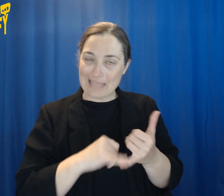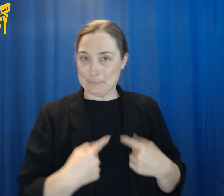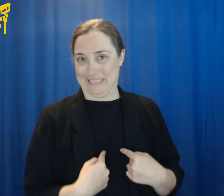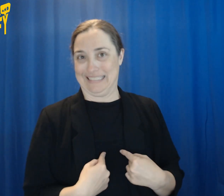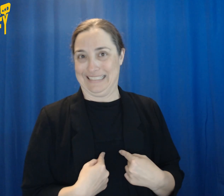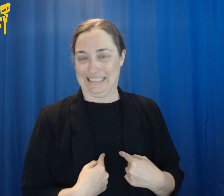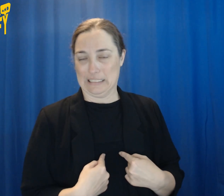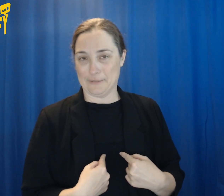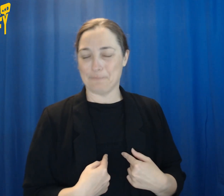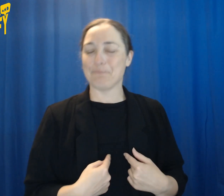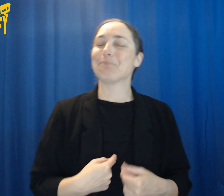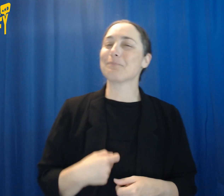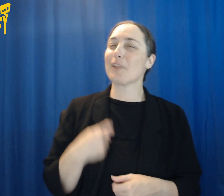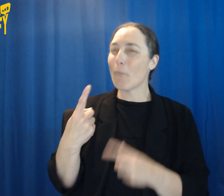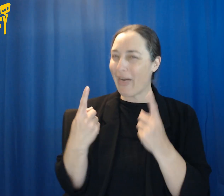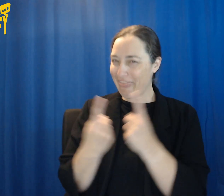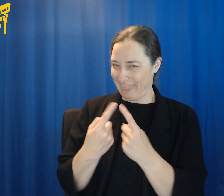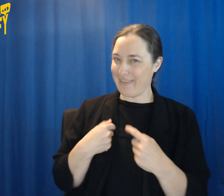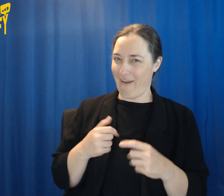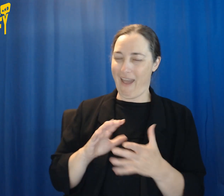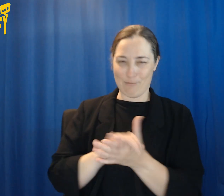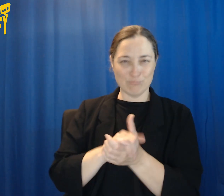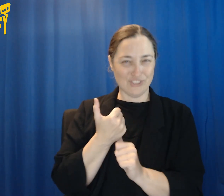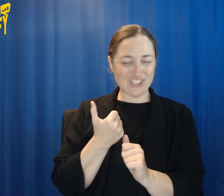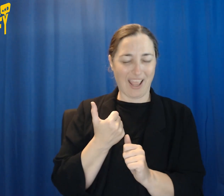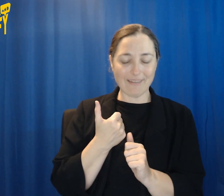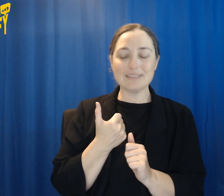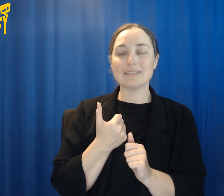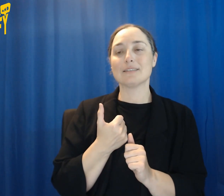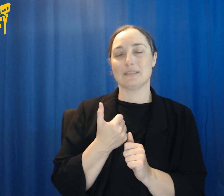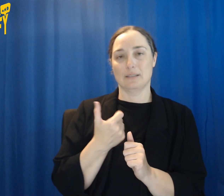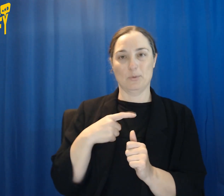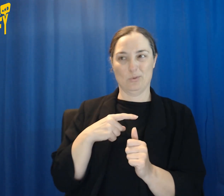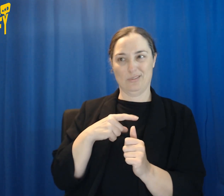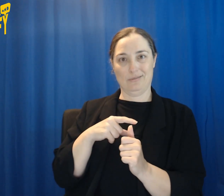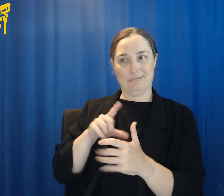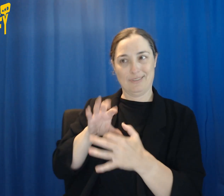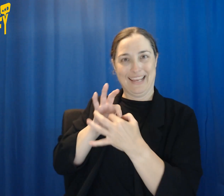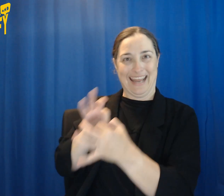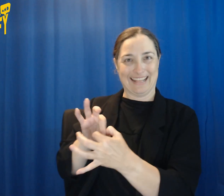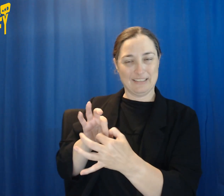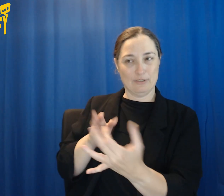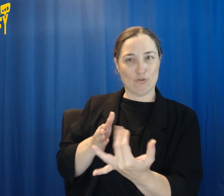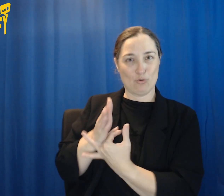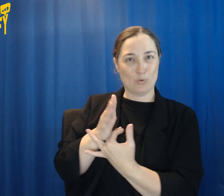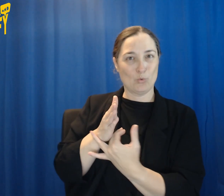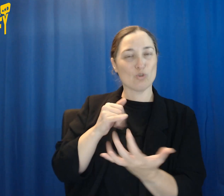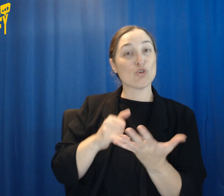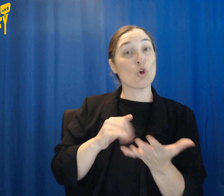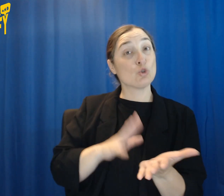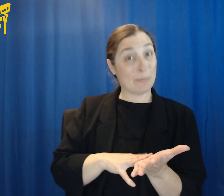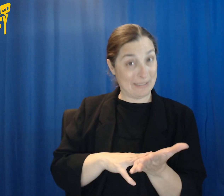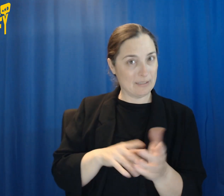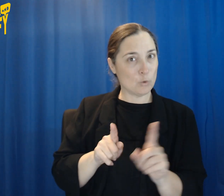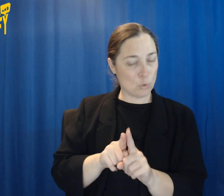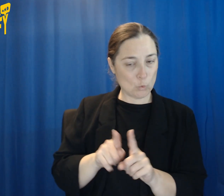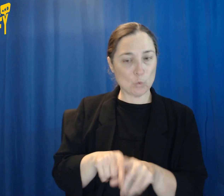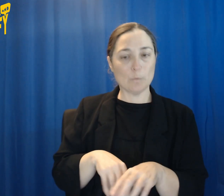of the things that I really appreciate as someone connected to you through social media as well is that you seem to